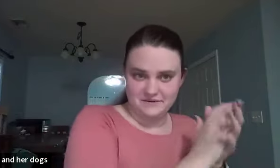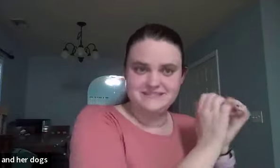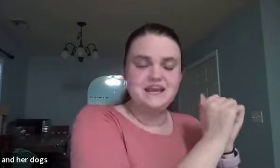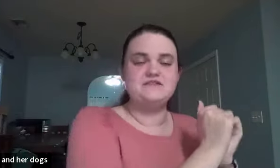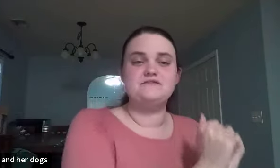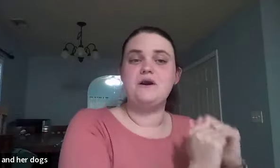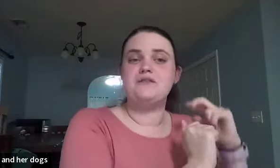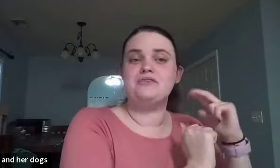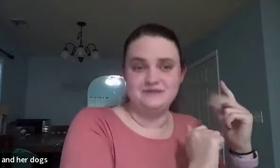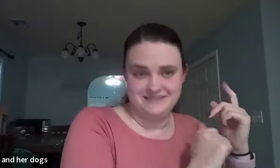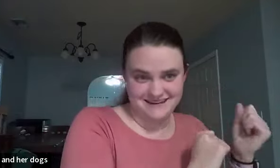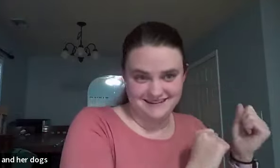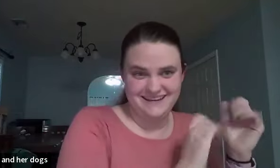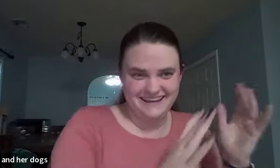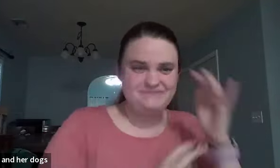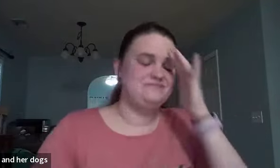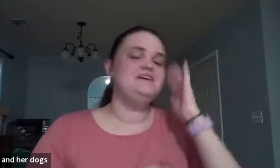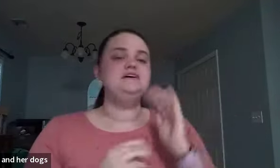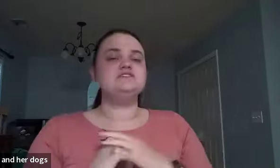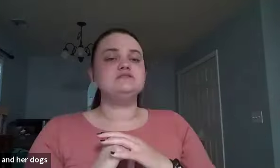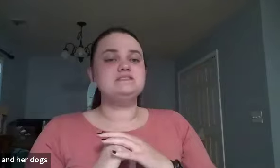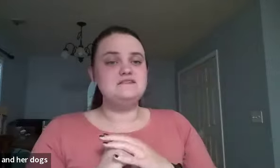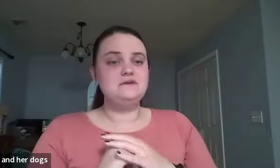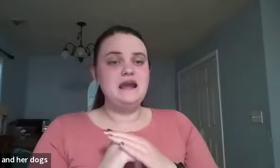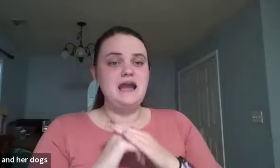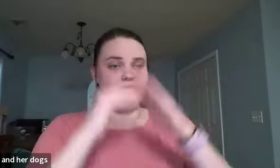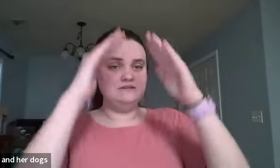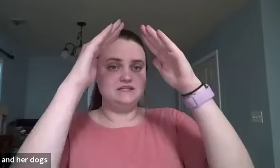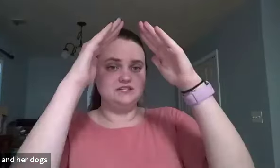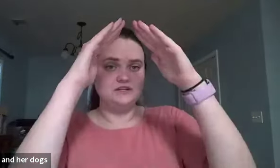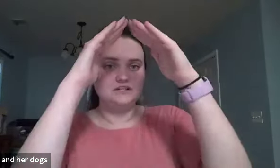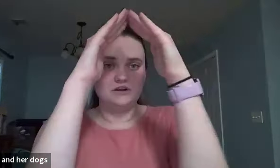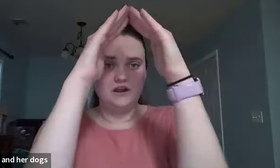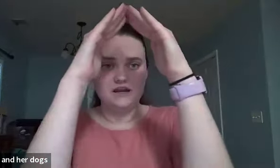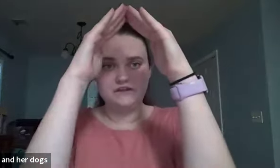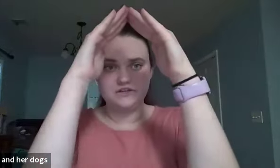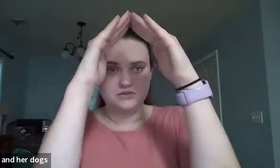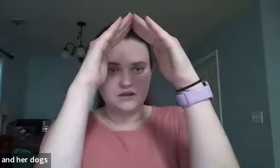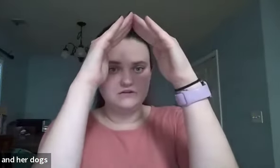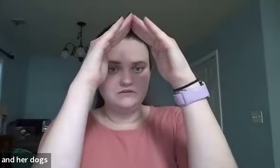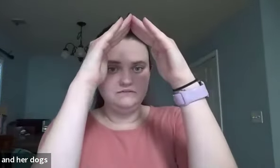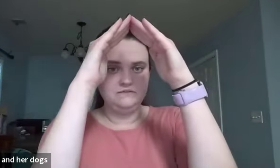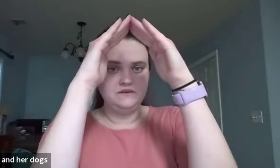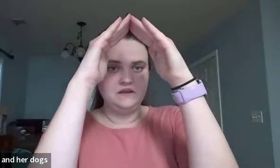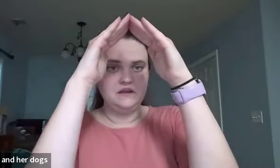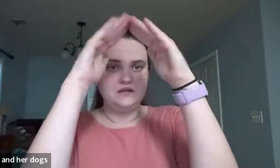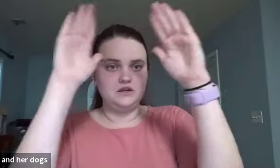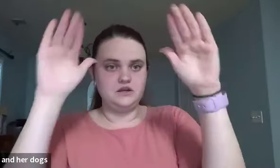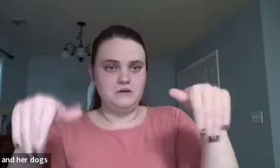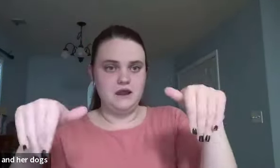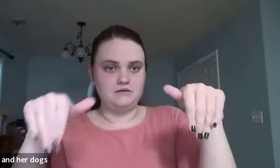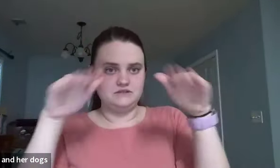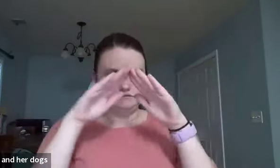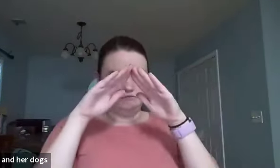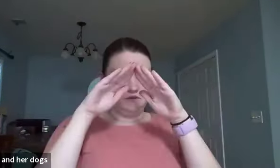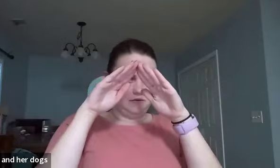comes together for our third sign. Okay. So the sign for house is you're going to start kind of like a triangle and you're going to go house. Ooh, let me